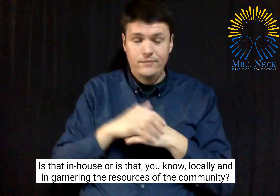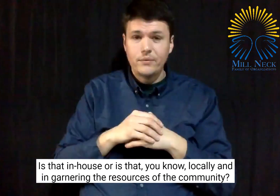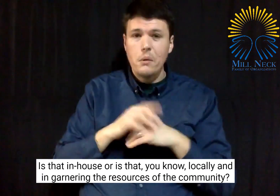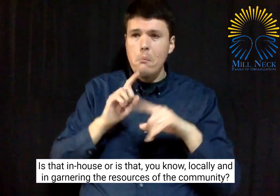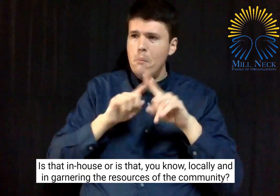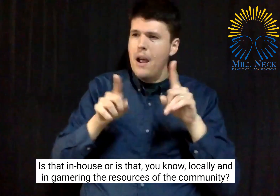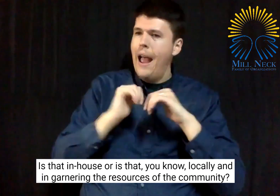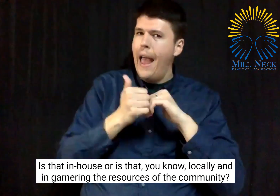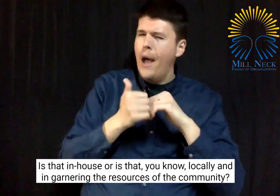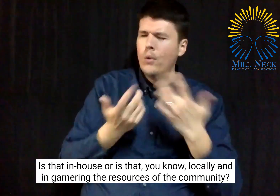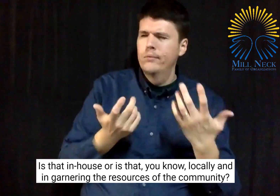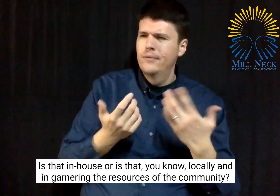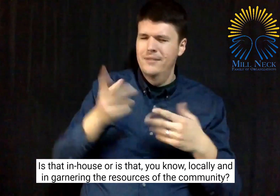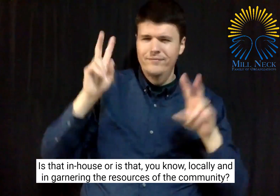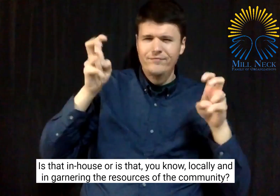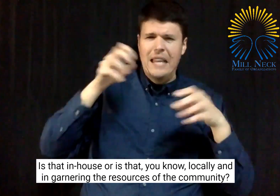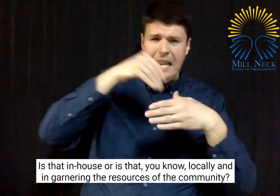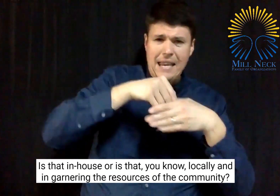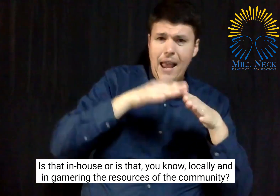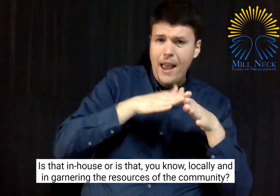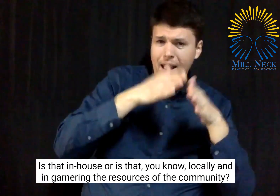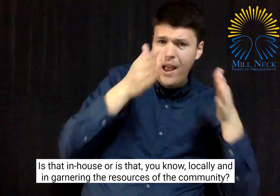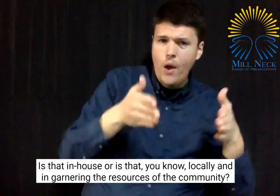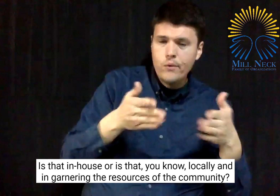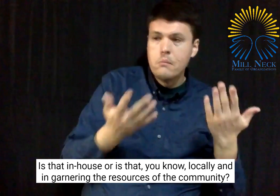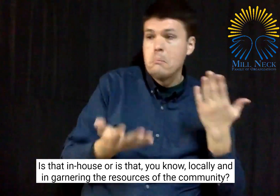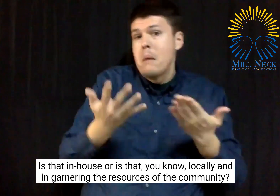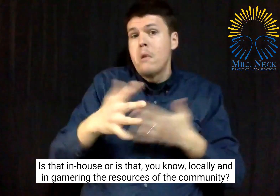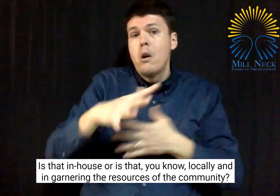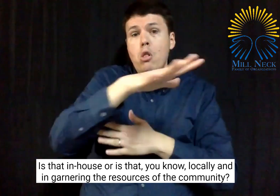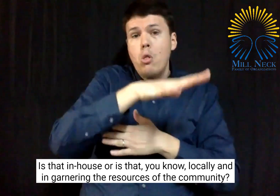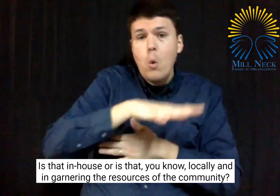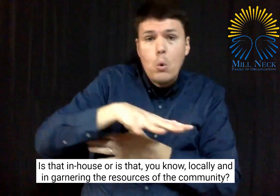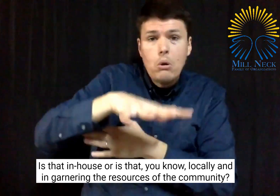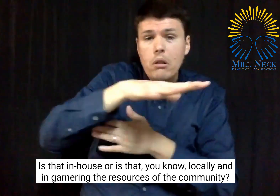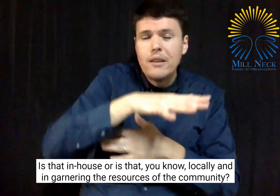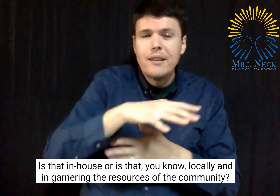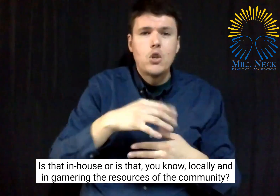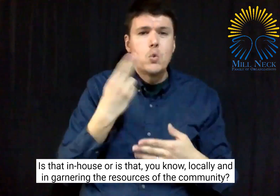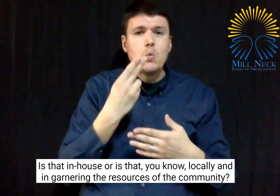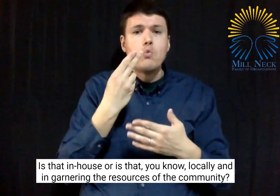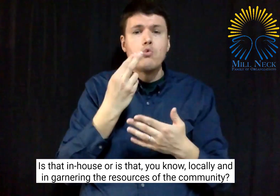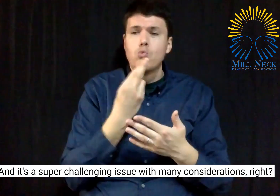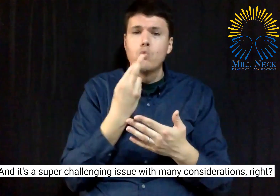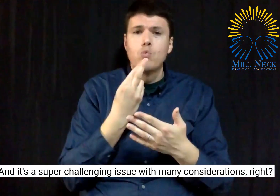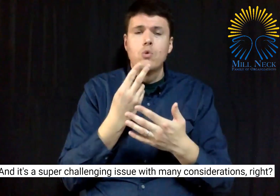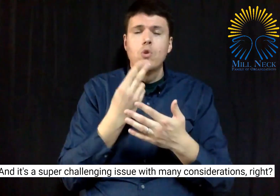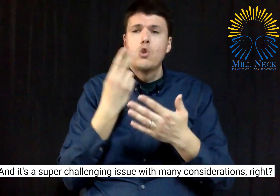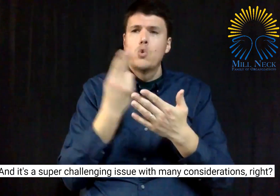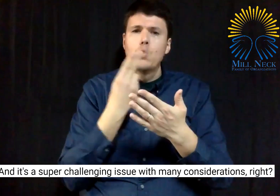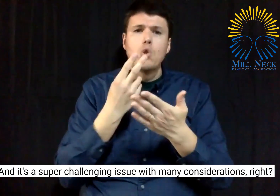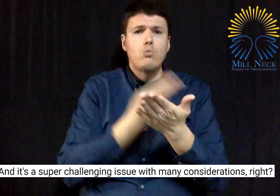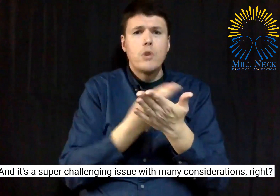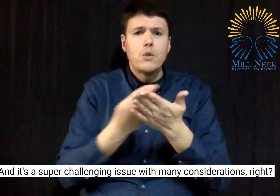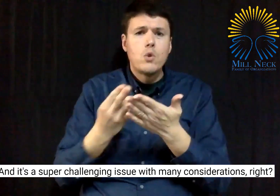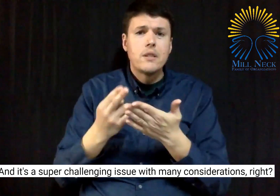that in-house, or is that, locally and garnering the resources of the community? And it's a super challenging issue with